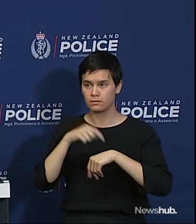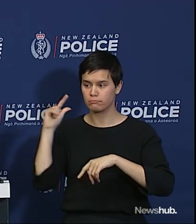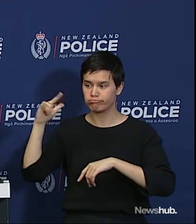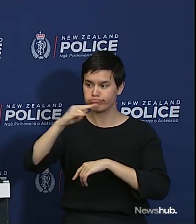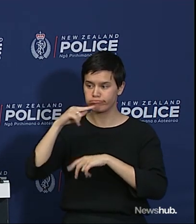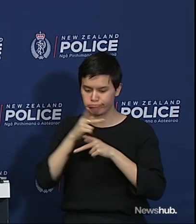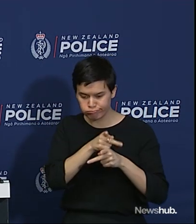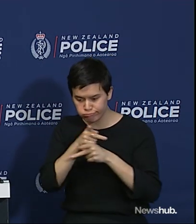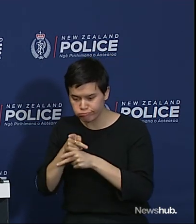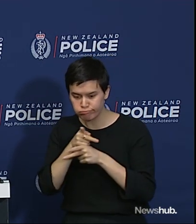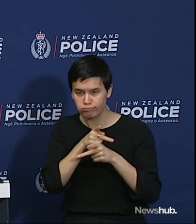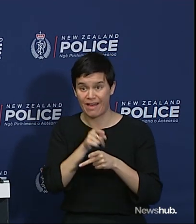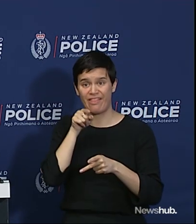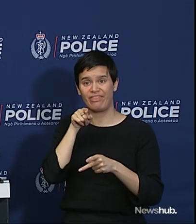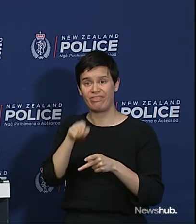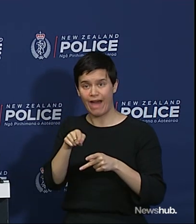is ongoing.